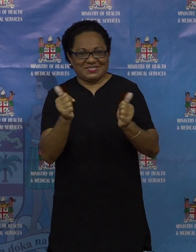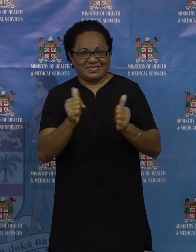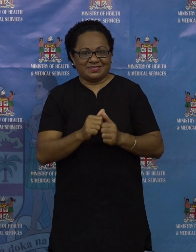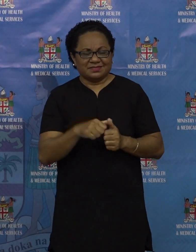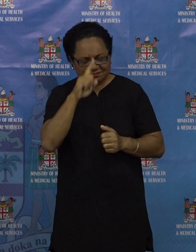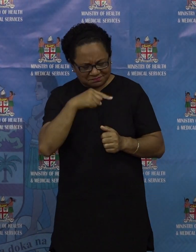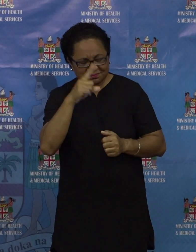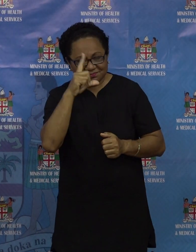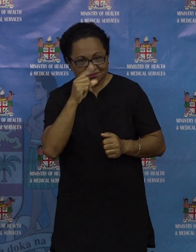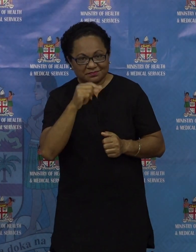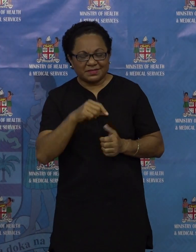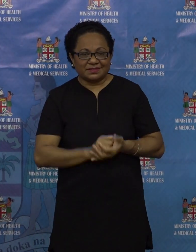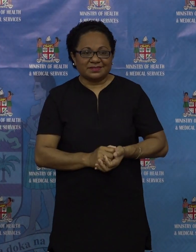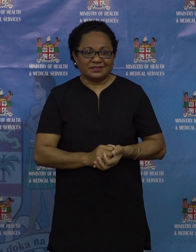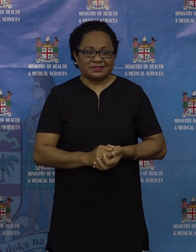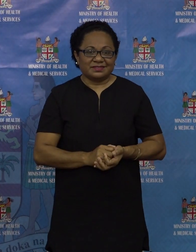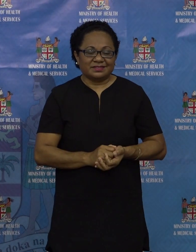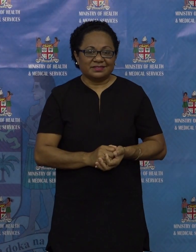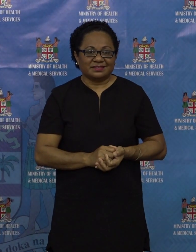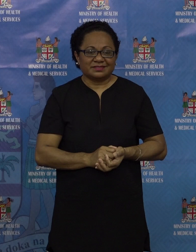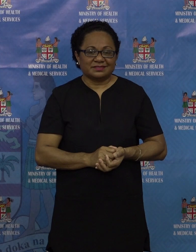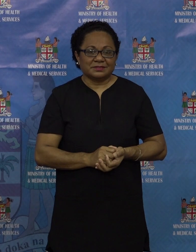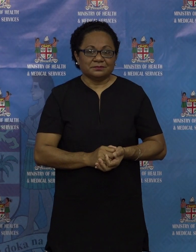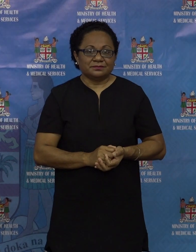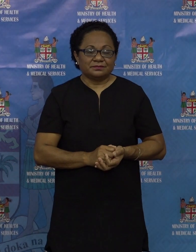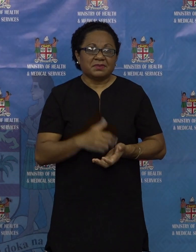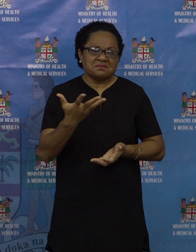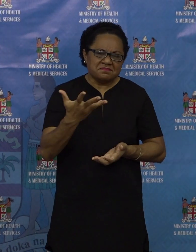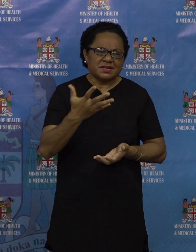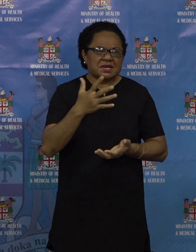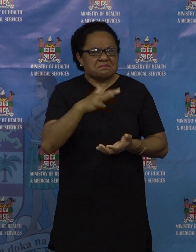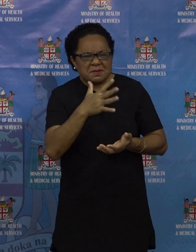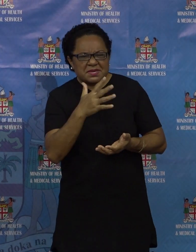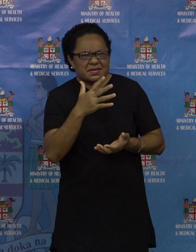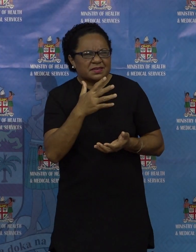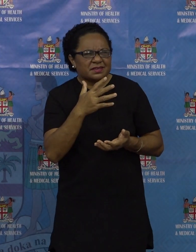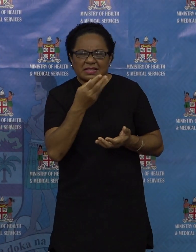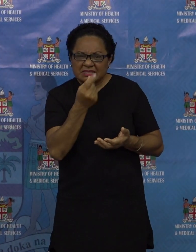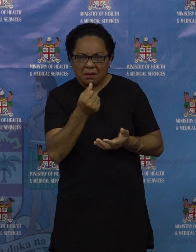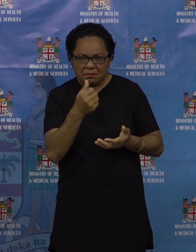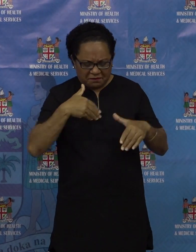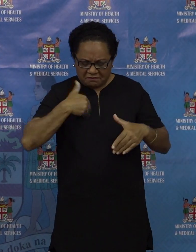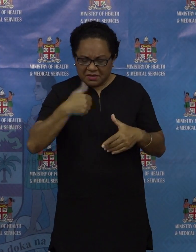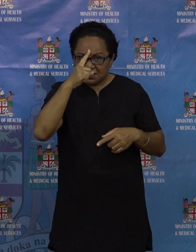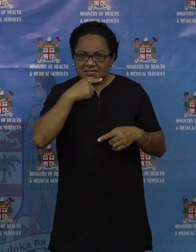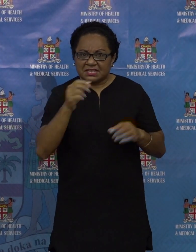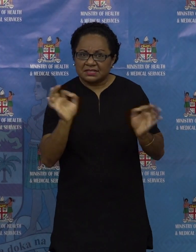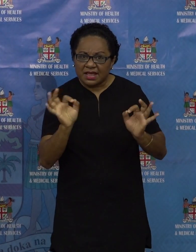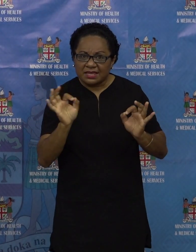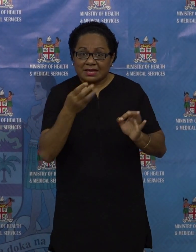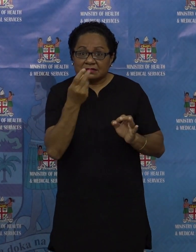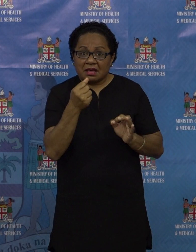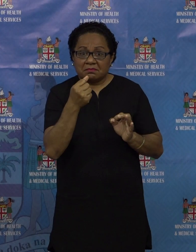with the virus. However, they will likely experience only mild or no symptoms because of the protection provided by